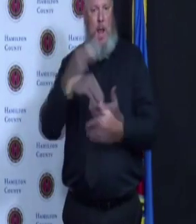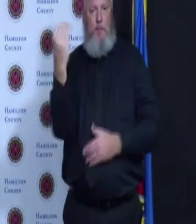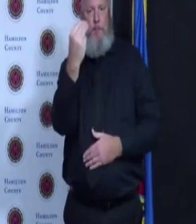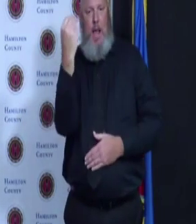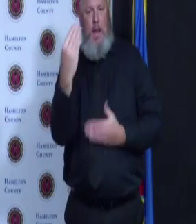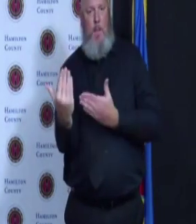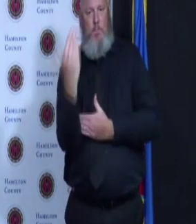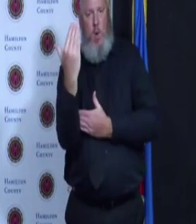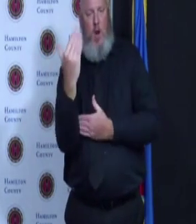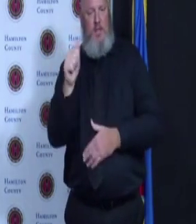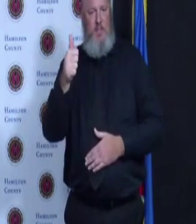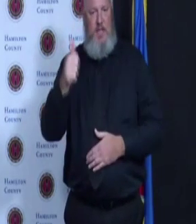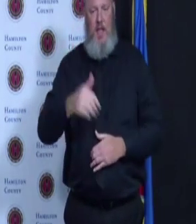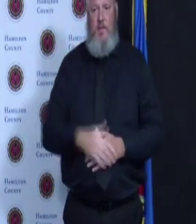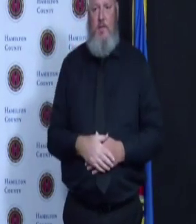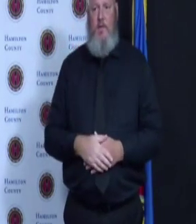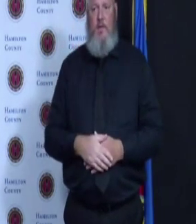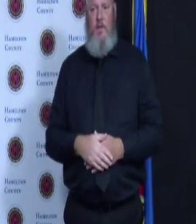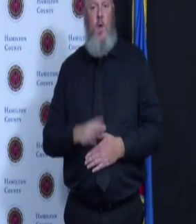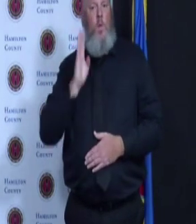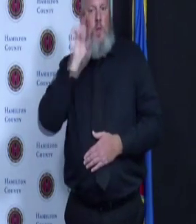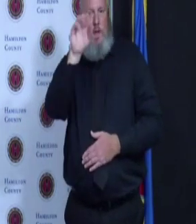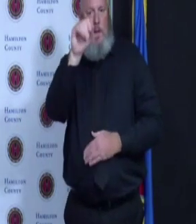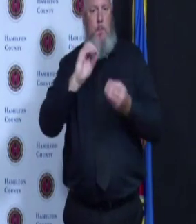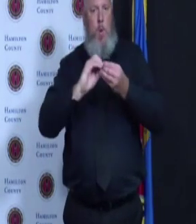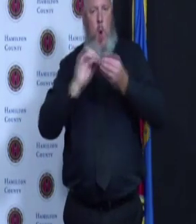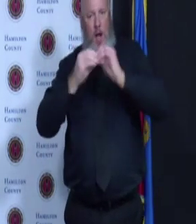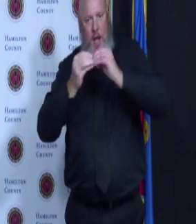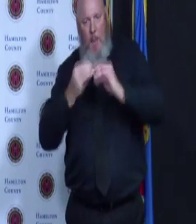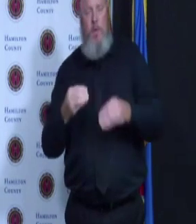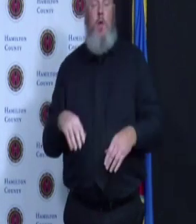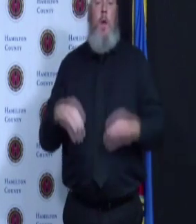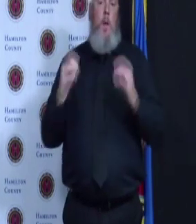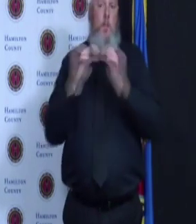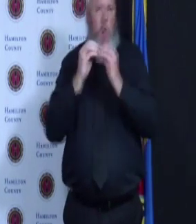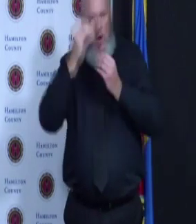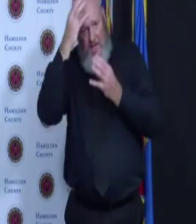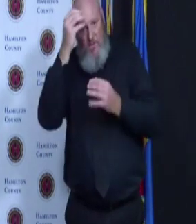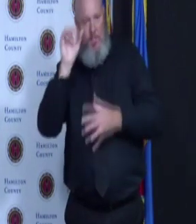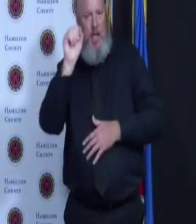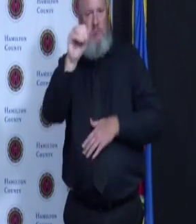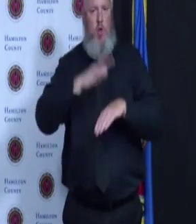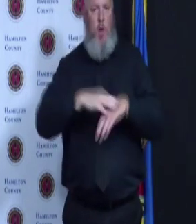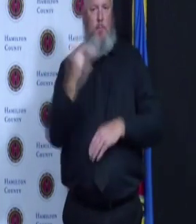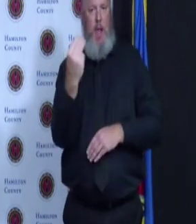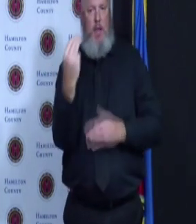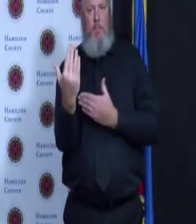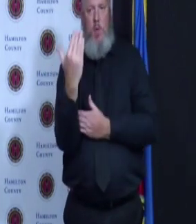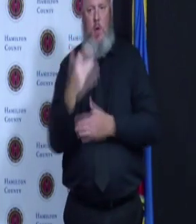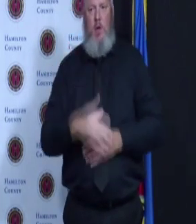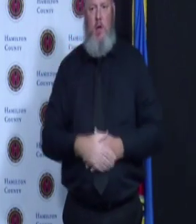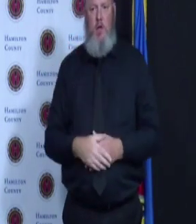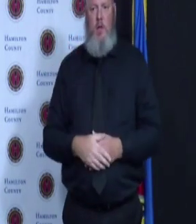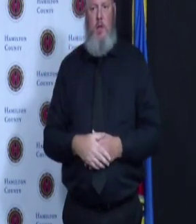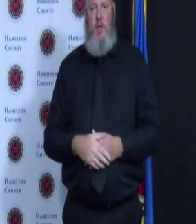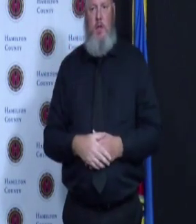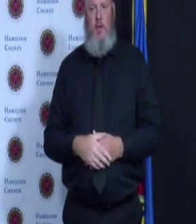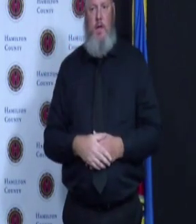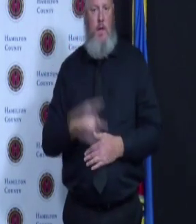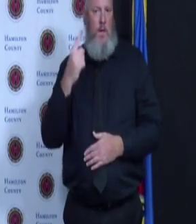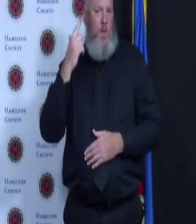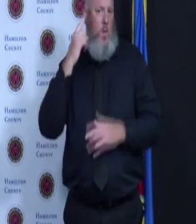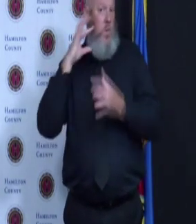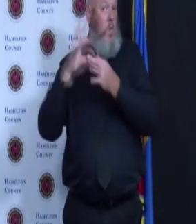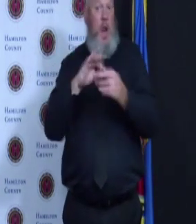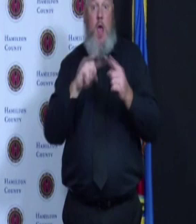and then with some information from our first responders in Hamilton County. So I just want to remind everybody that we know